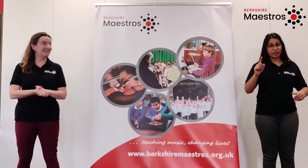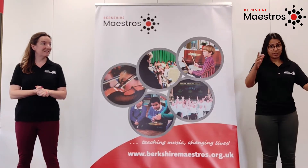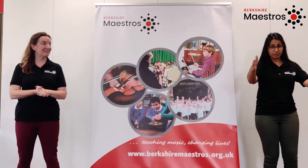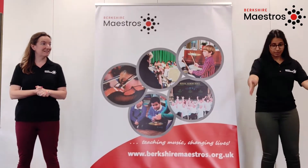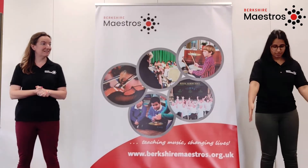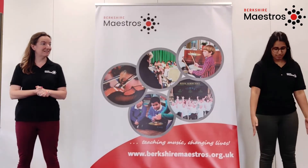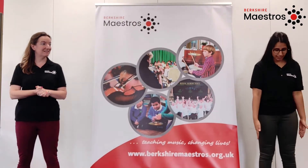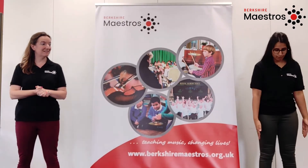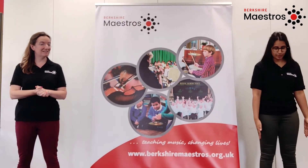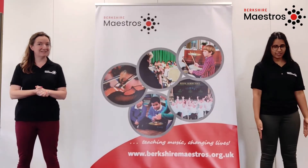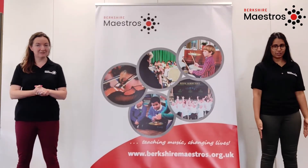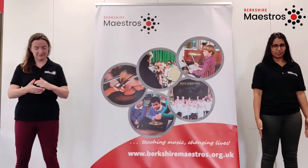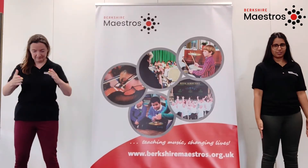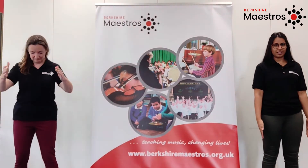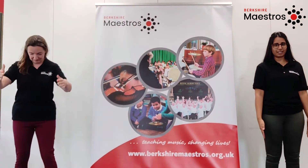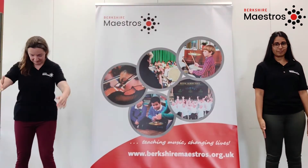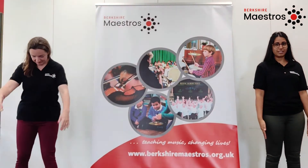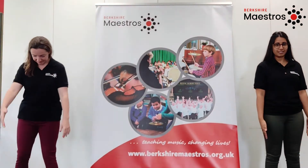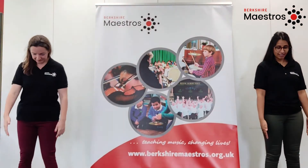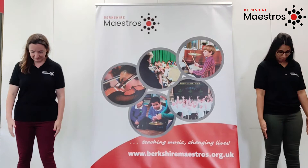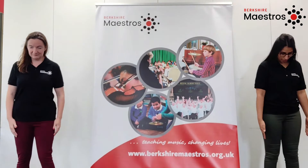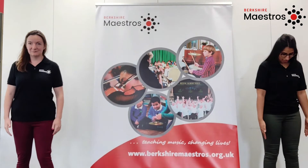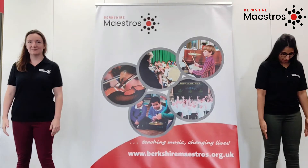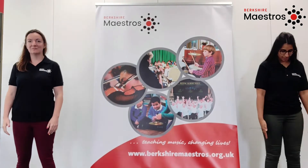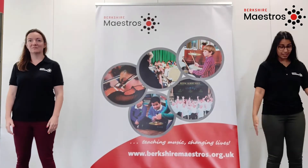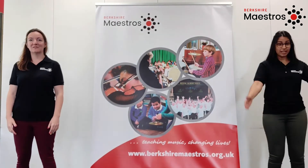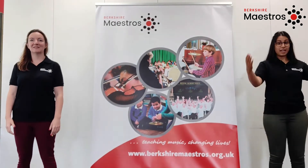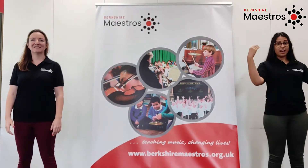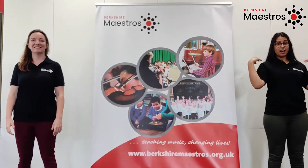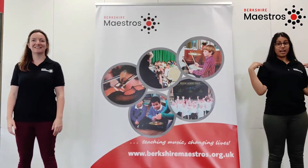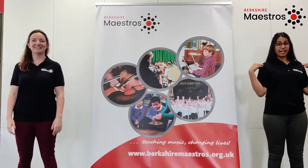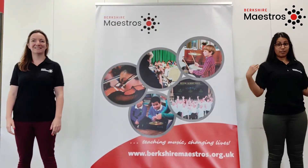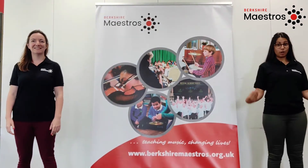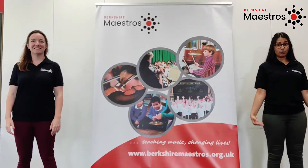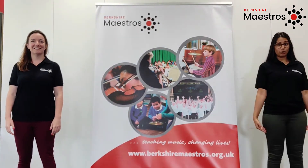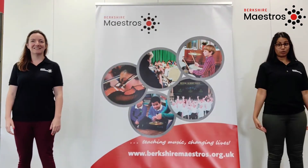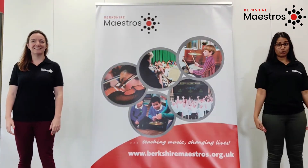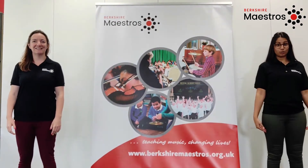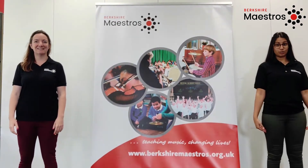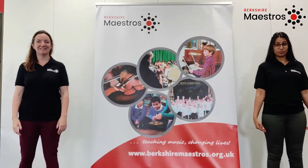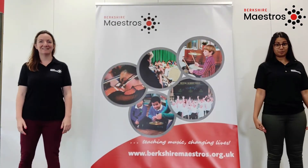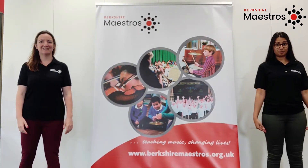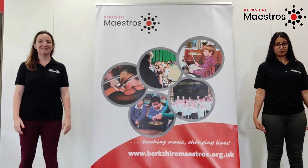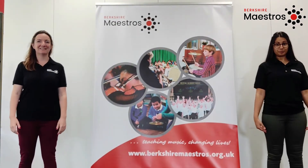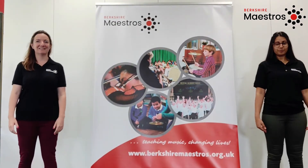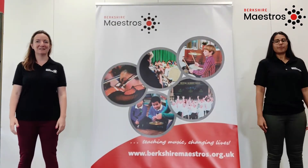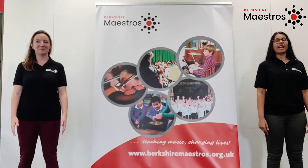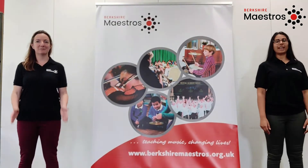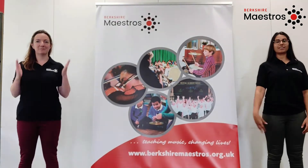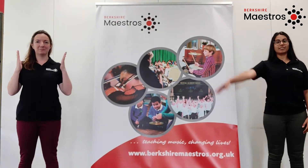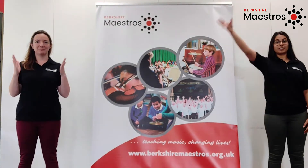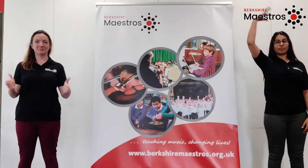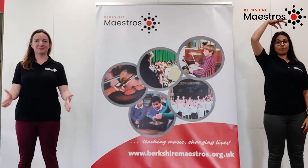with singing positions. That's feet slightly apart, in line with our shoulders. Excellent.